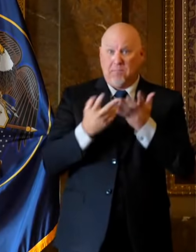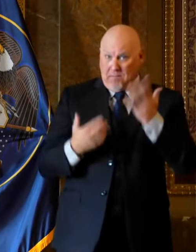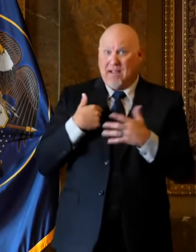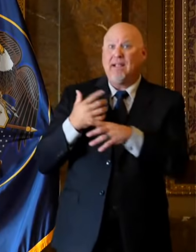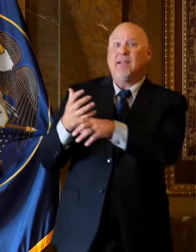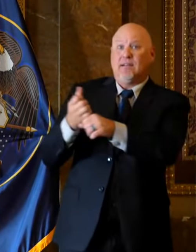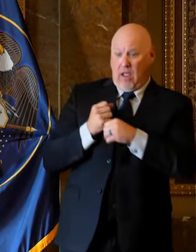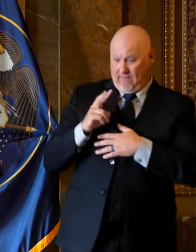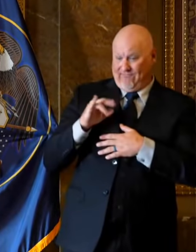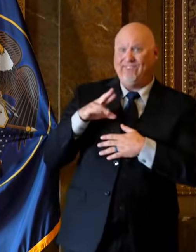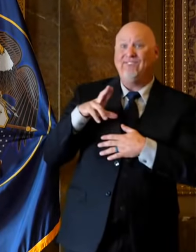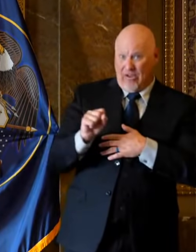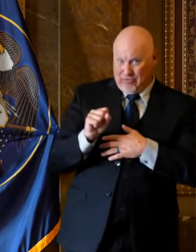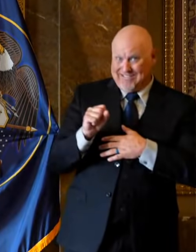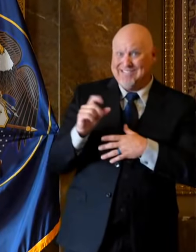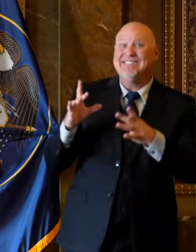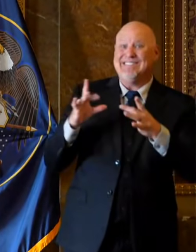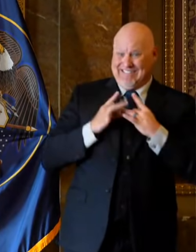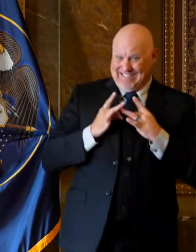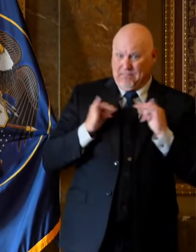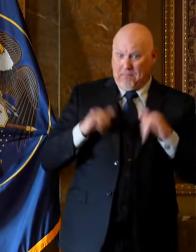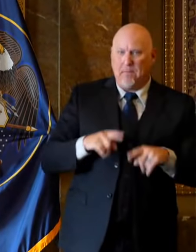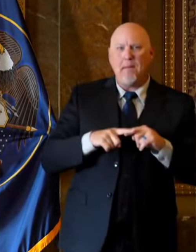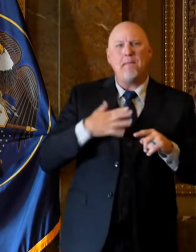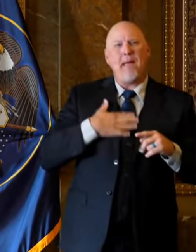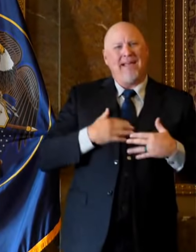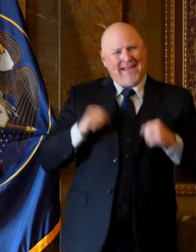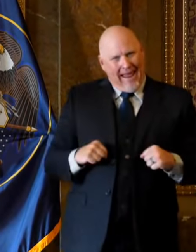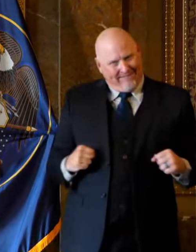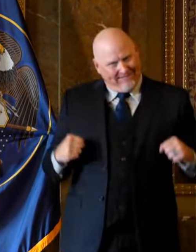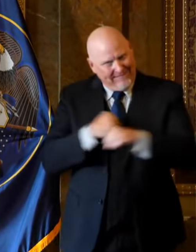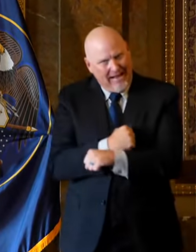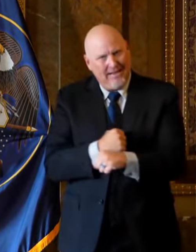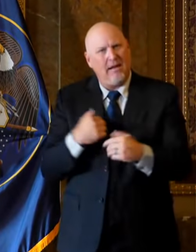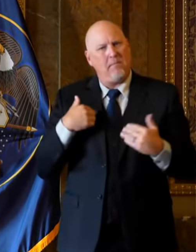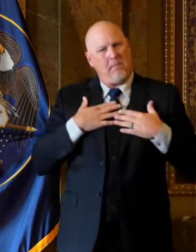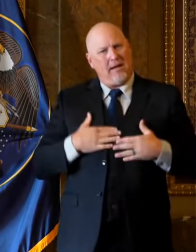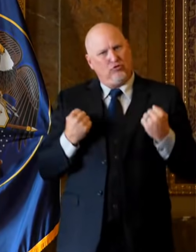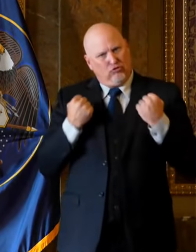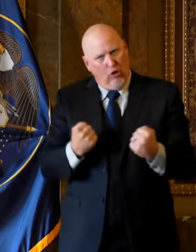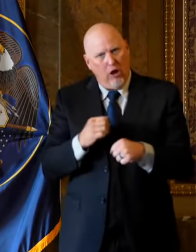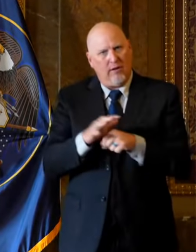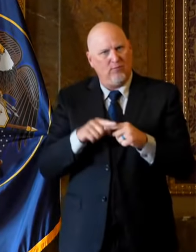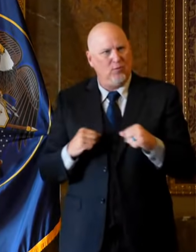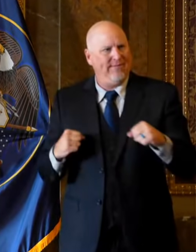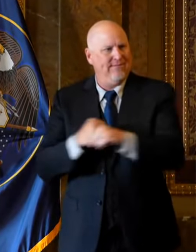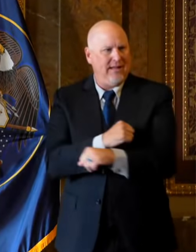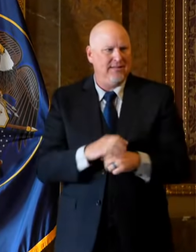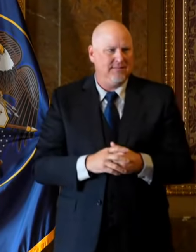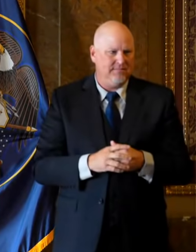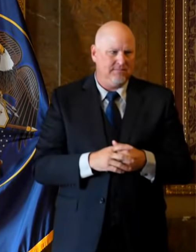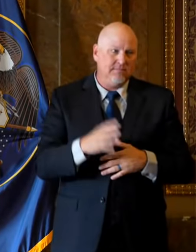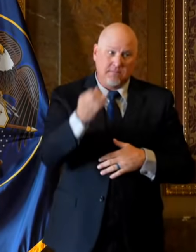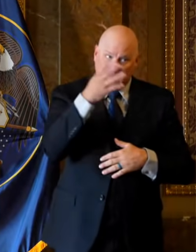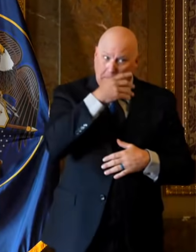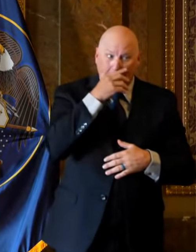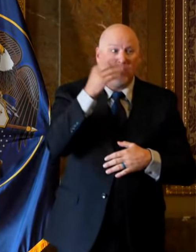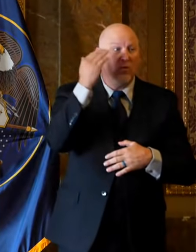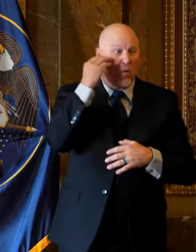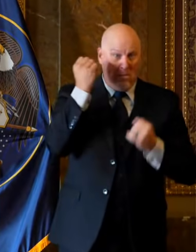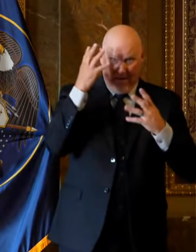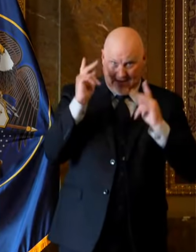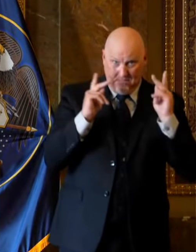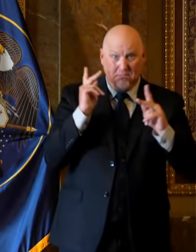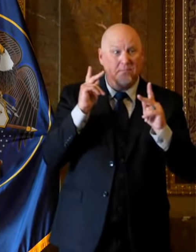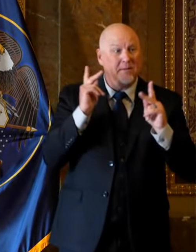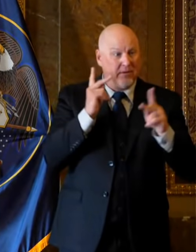doesn't mean that we never get the virus. That's never been the purpose of a vaccine. It means if you do get the virus, then you're able to